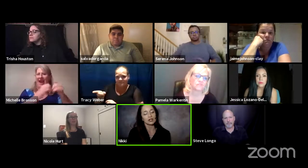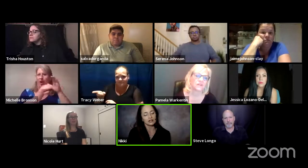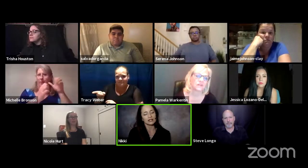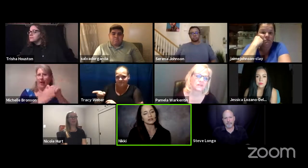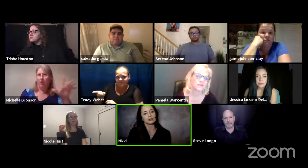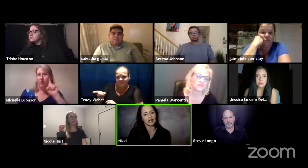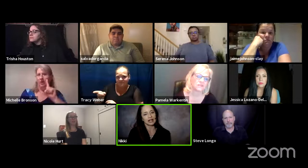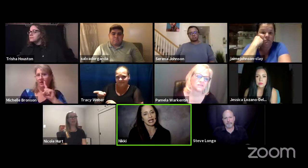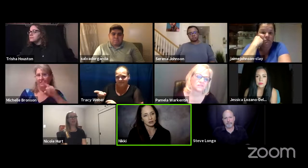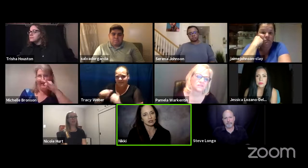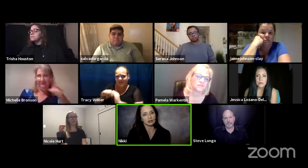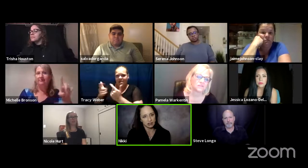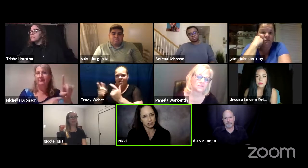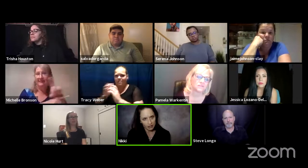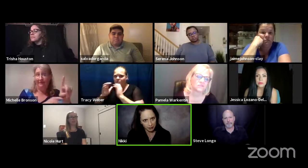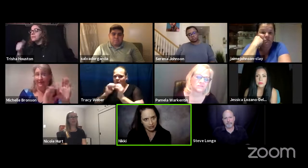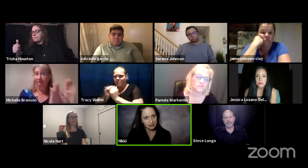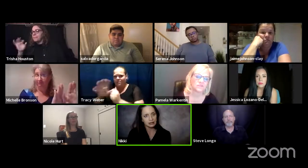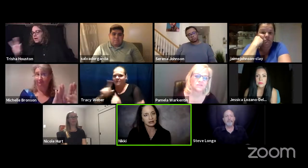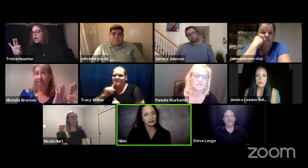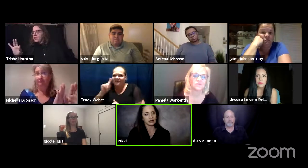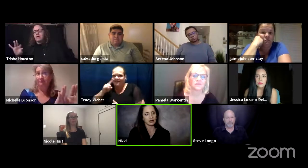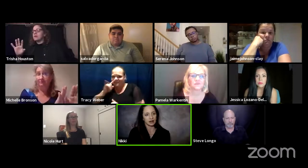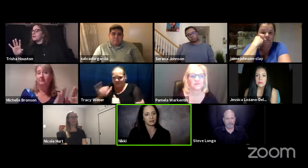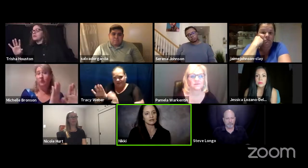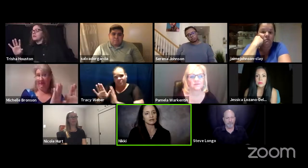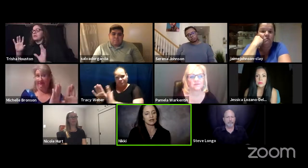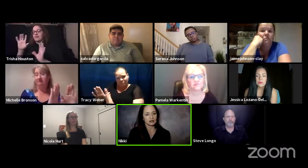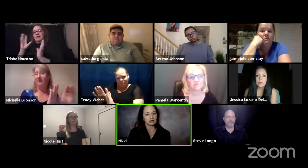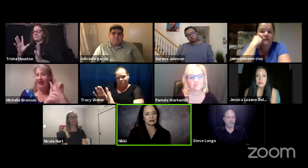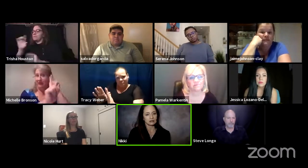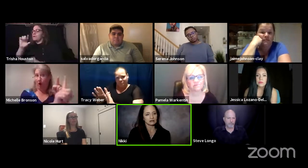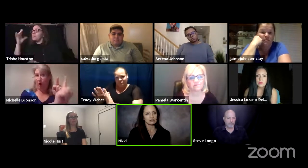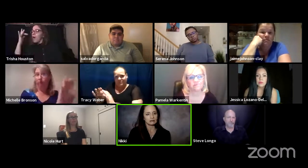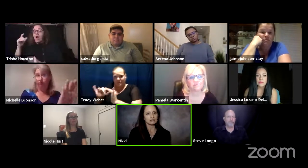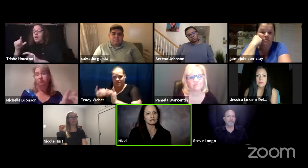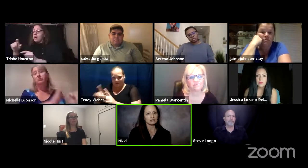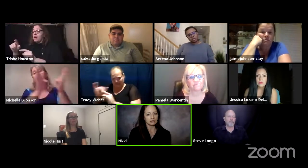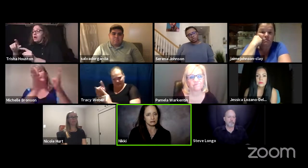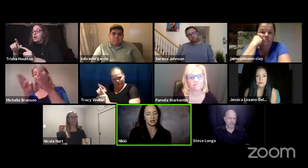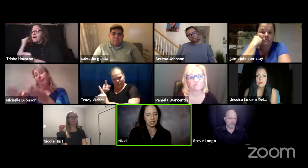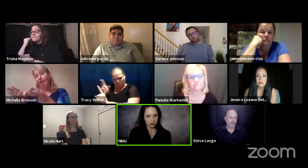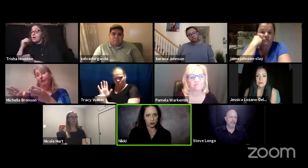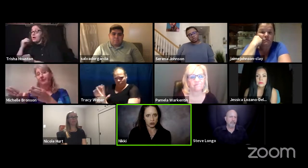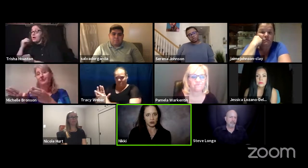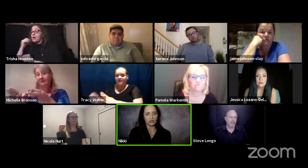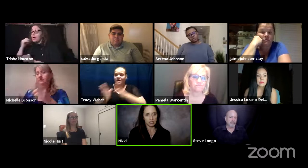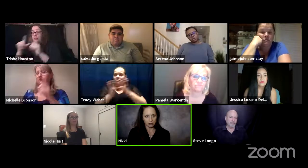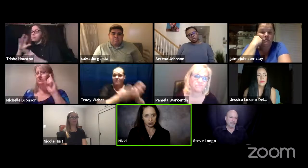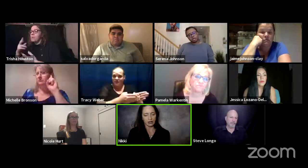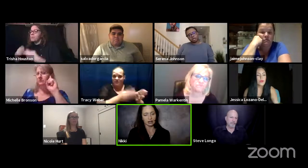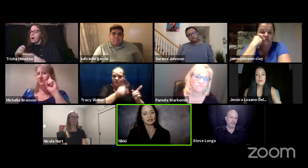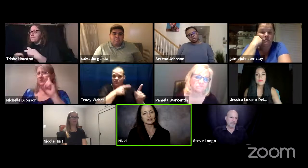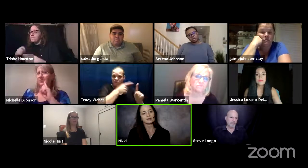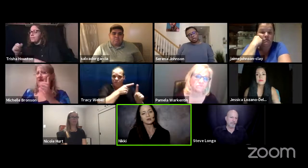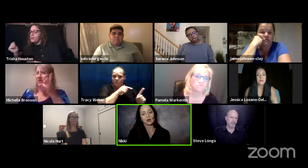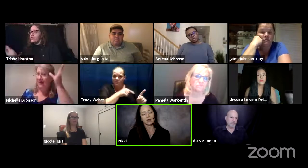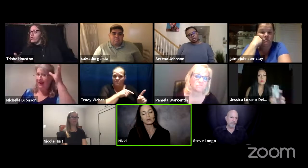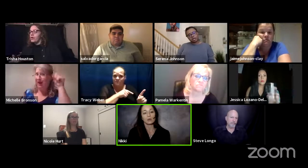encourage them to provide a caption-rich environment. And then that's the goal for the hearing parents. For